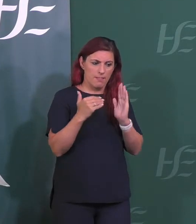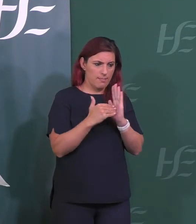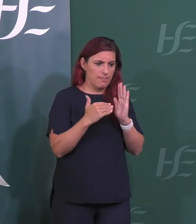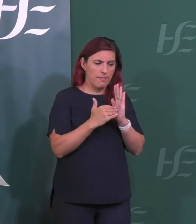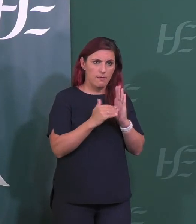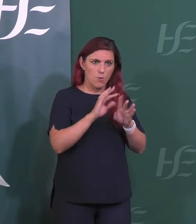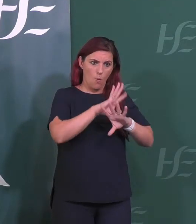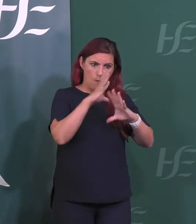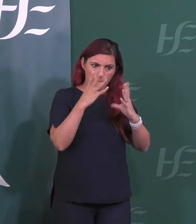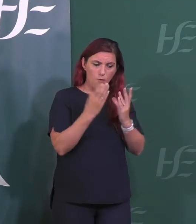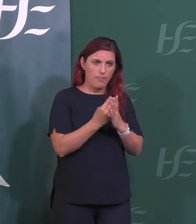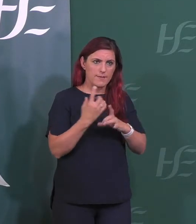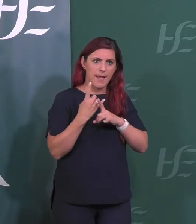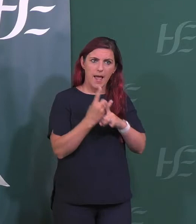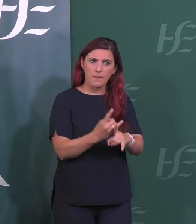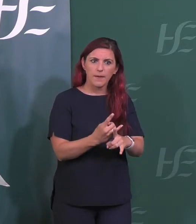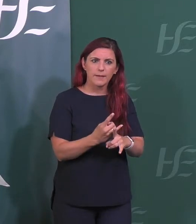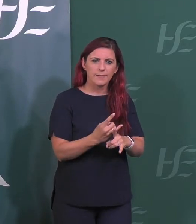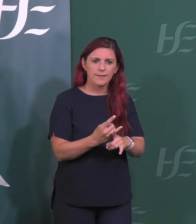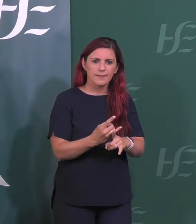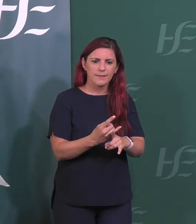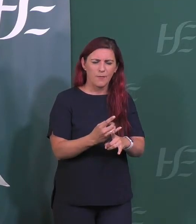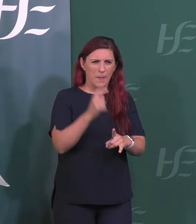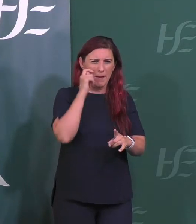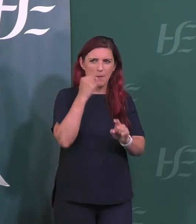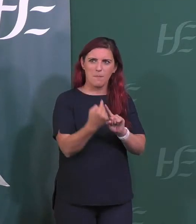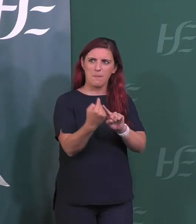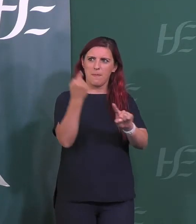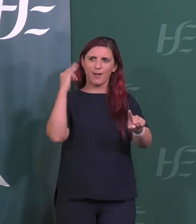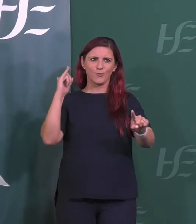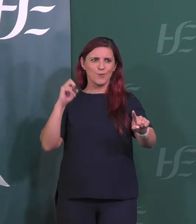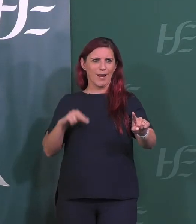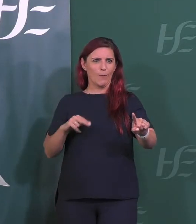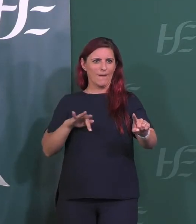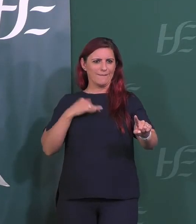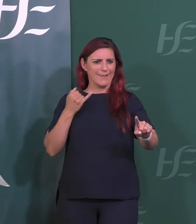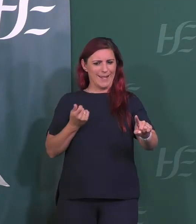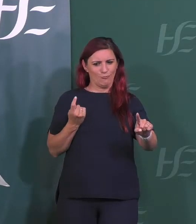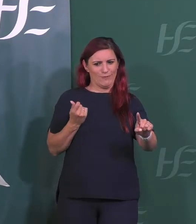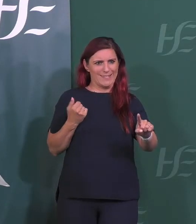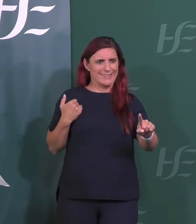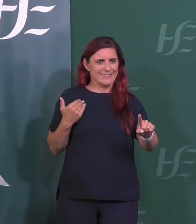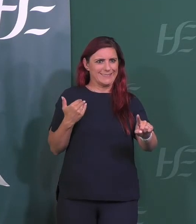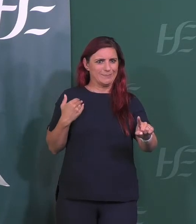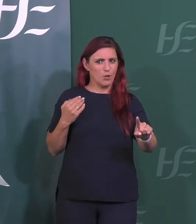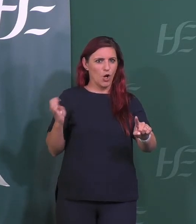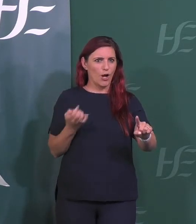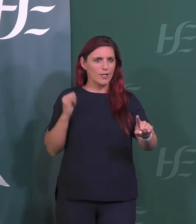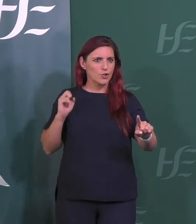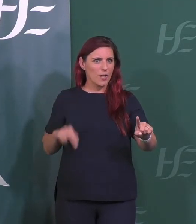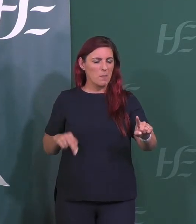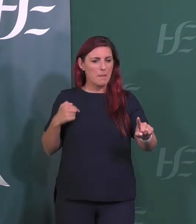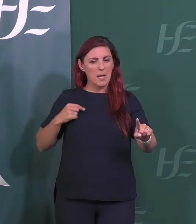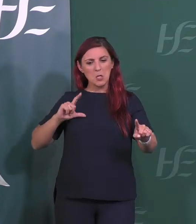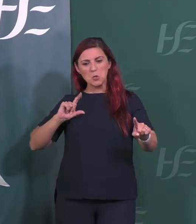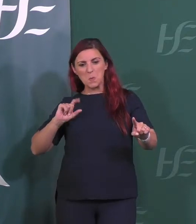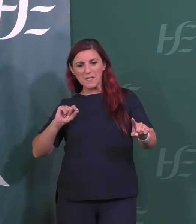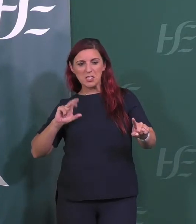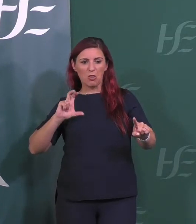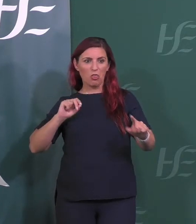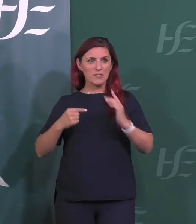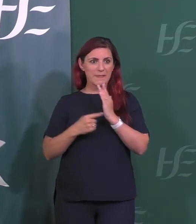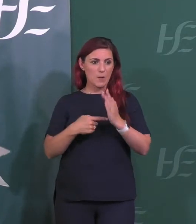overall. It doesn't seem long ago, since early January, when we were doing between 20 and 30,000 per